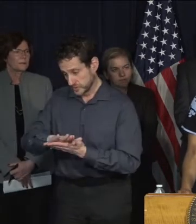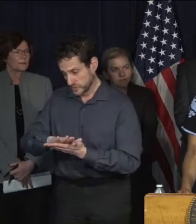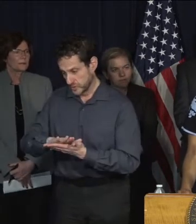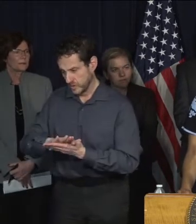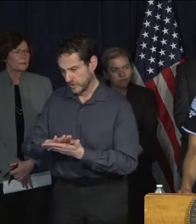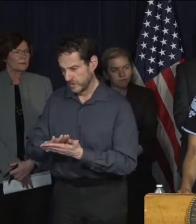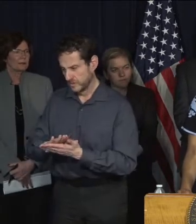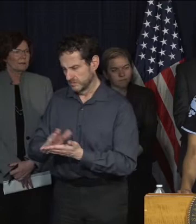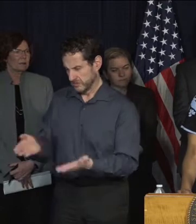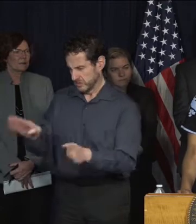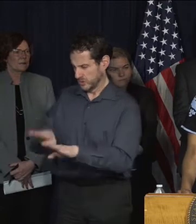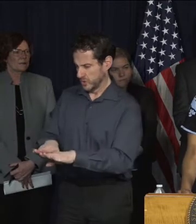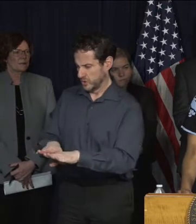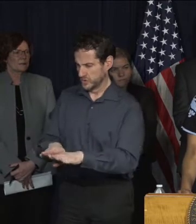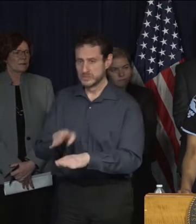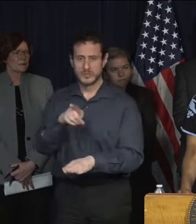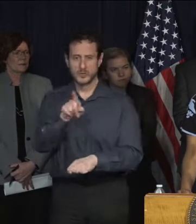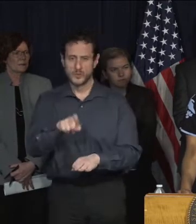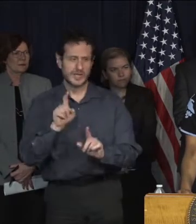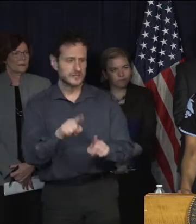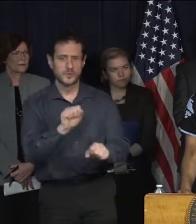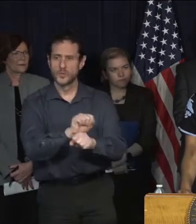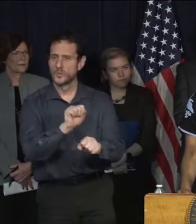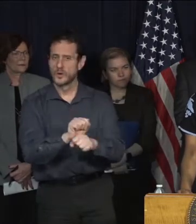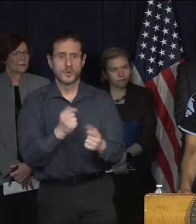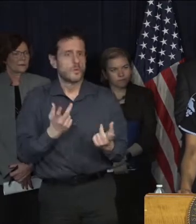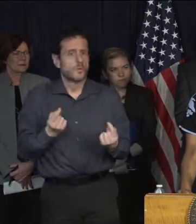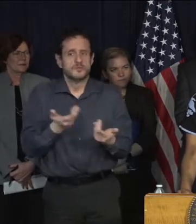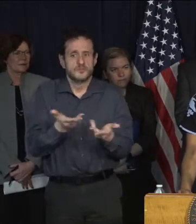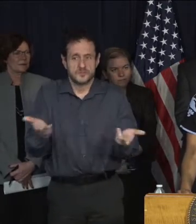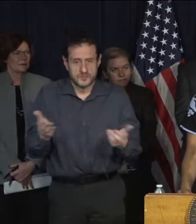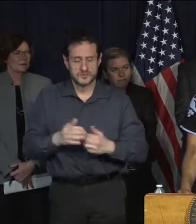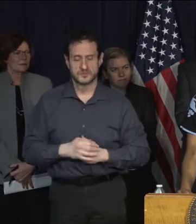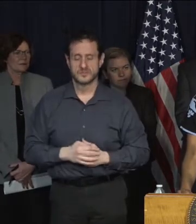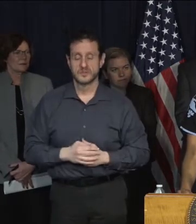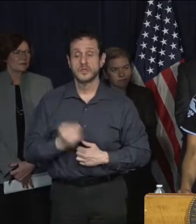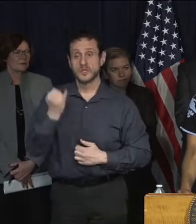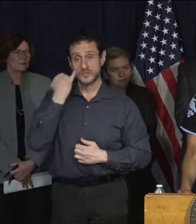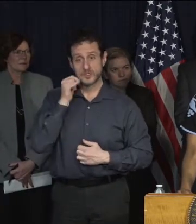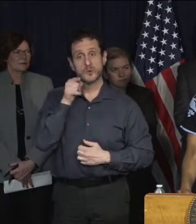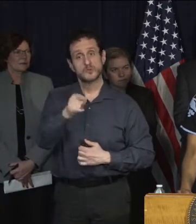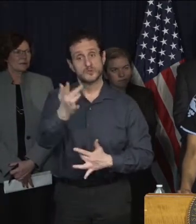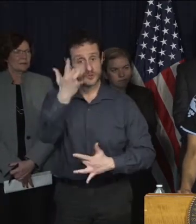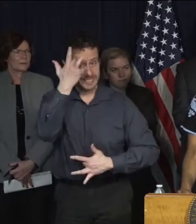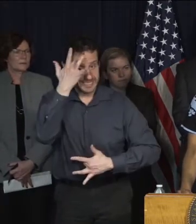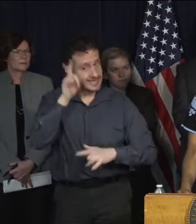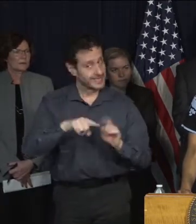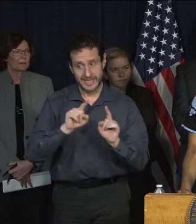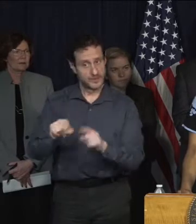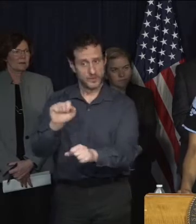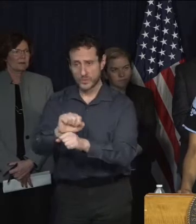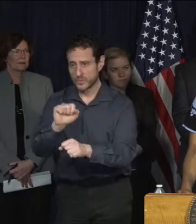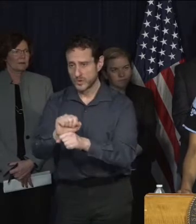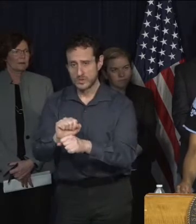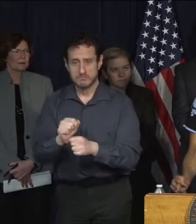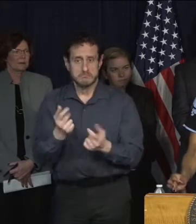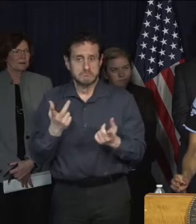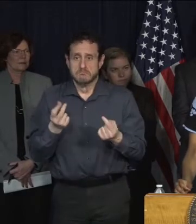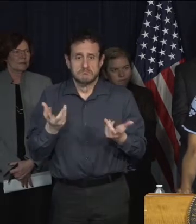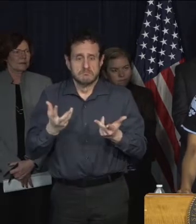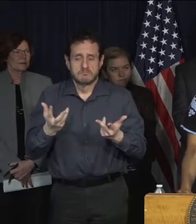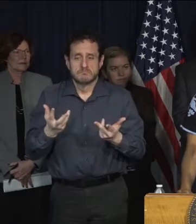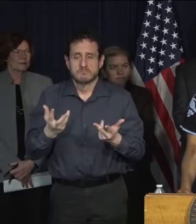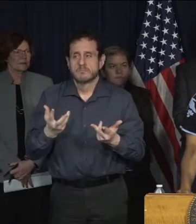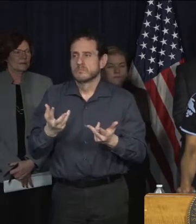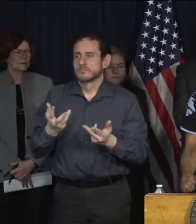and you still had to work, what would be your situation? If you are sick and can't go to work, what arranging